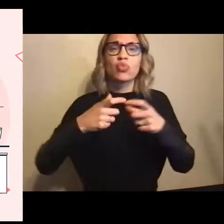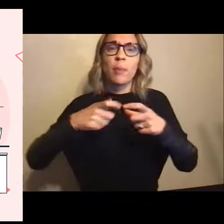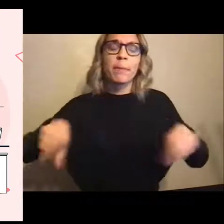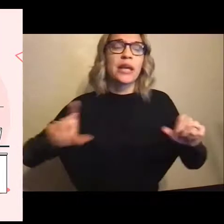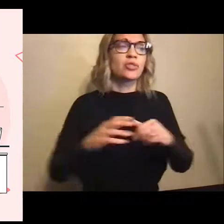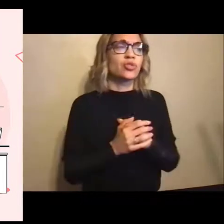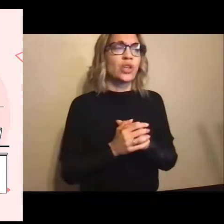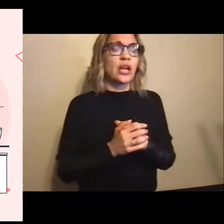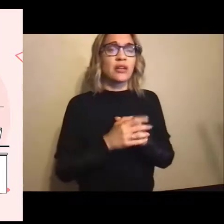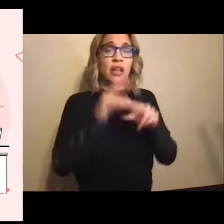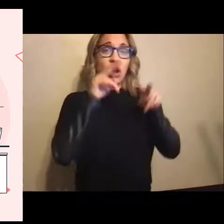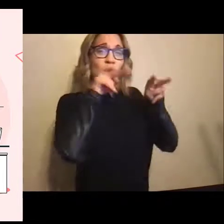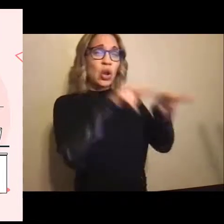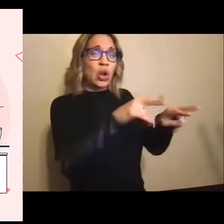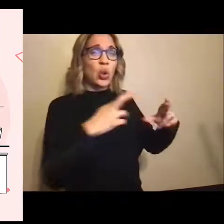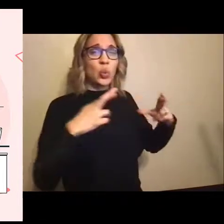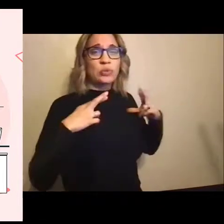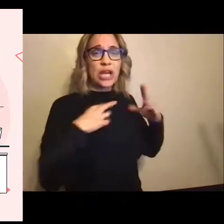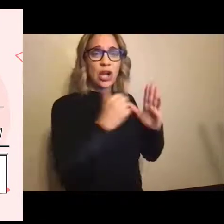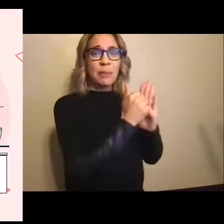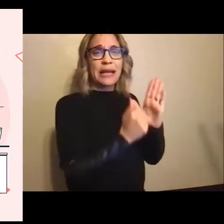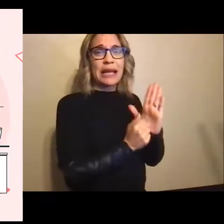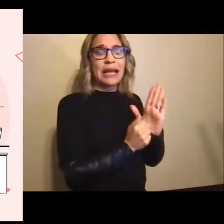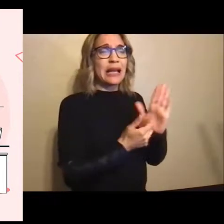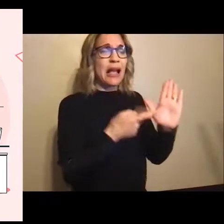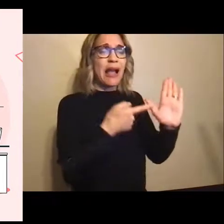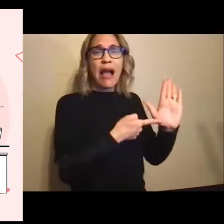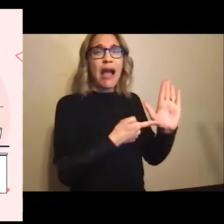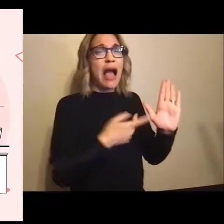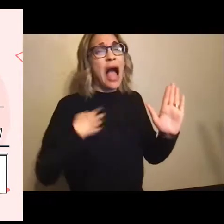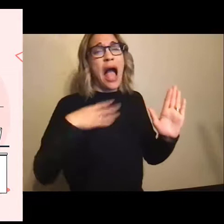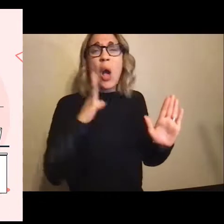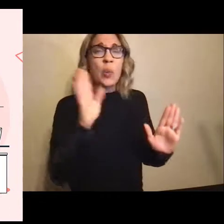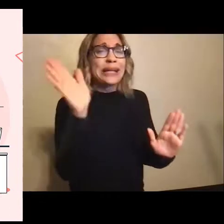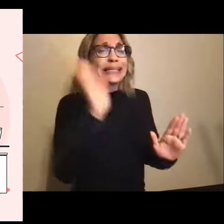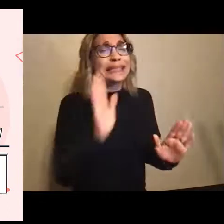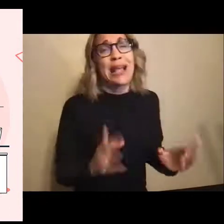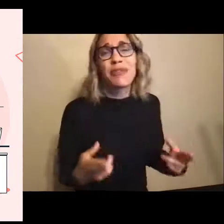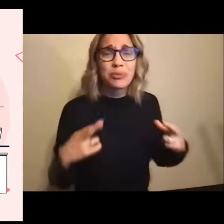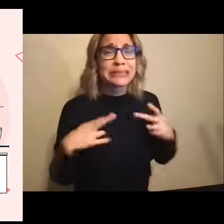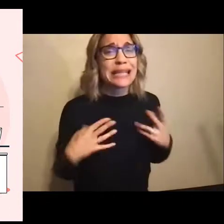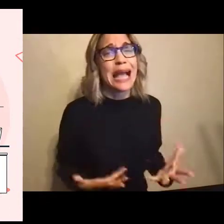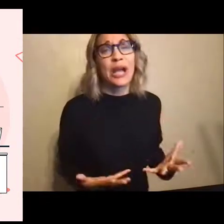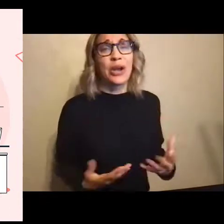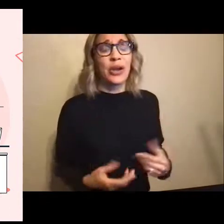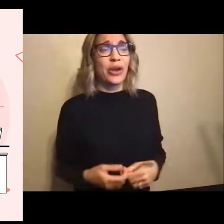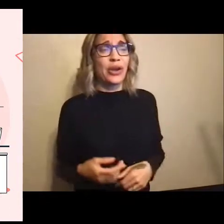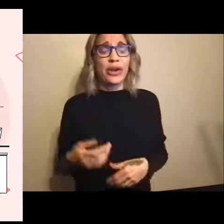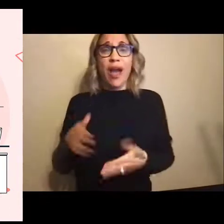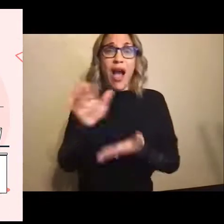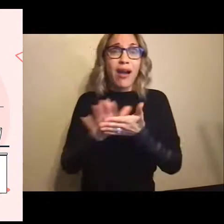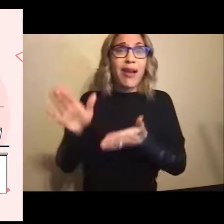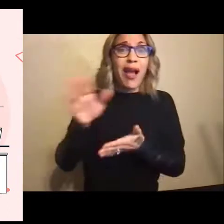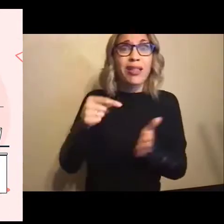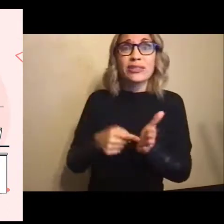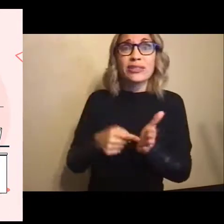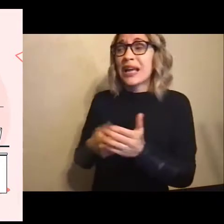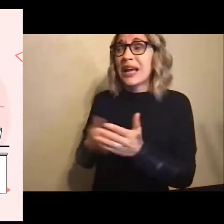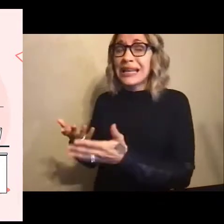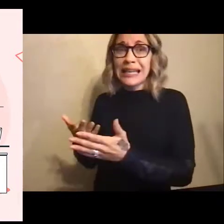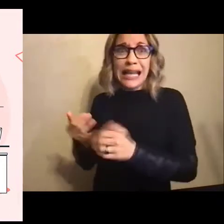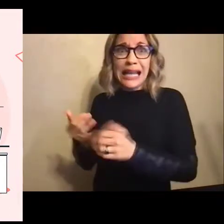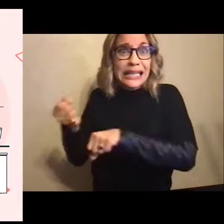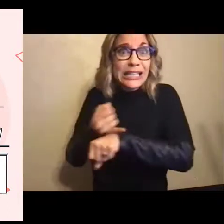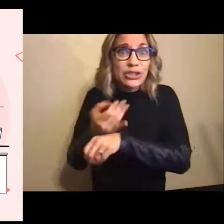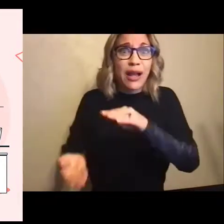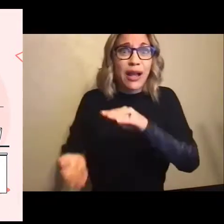being in debt and living paycheck to paycheck, looking at their retirement account in dismay, thinking they never